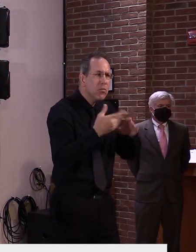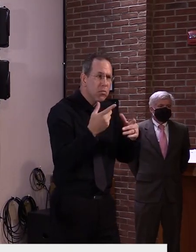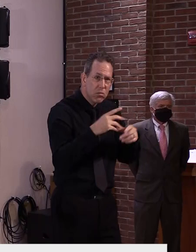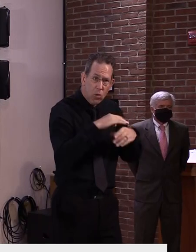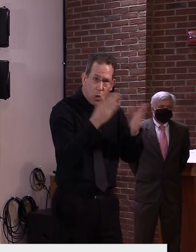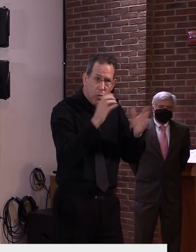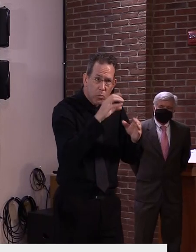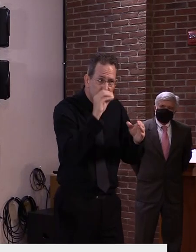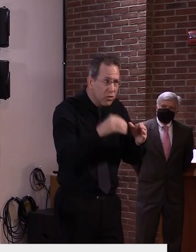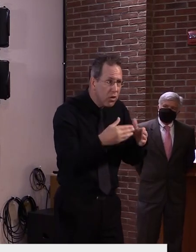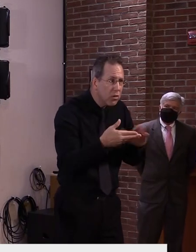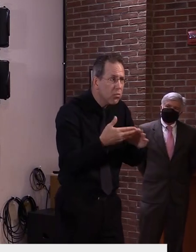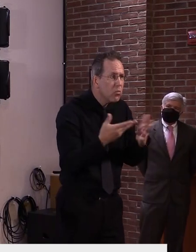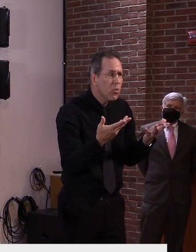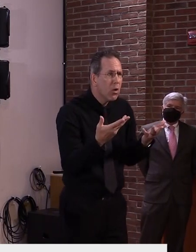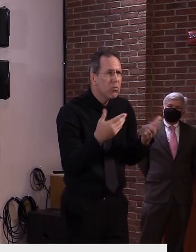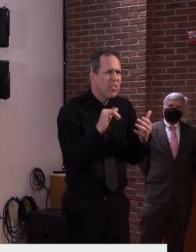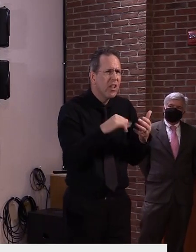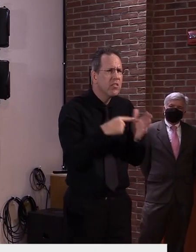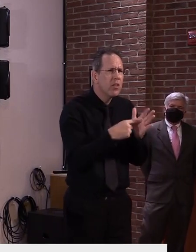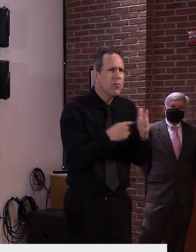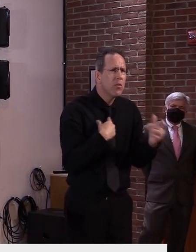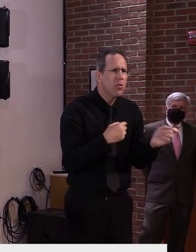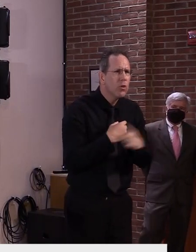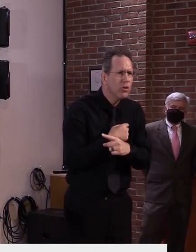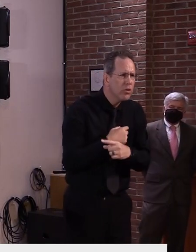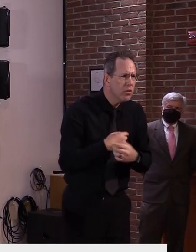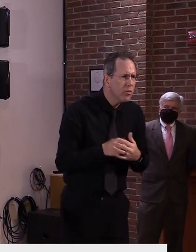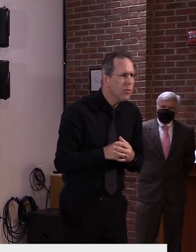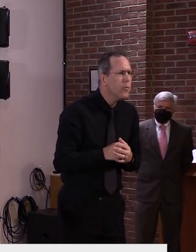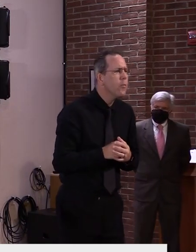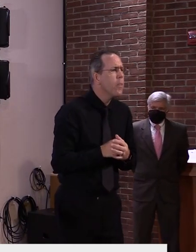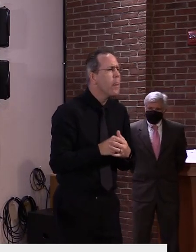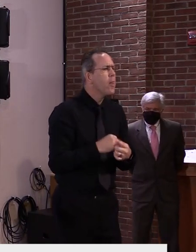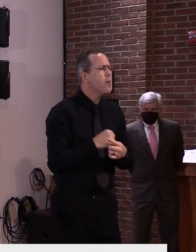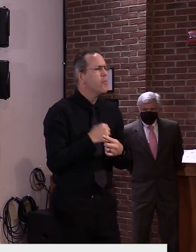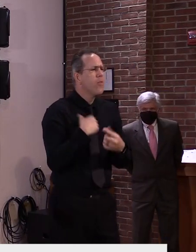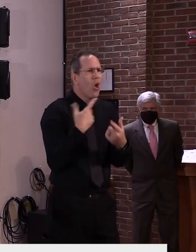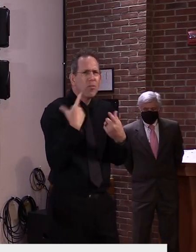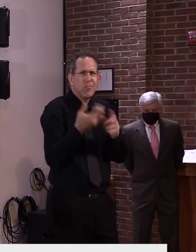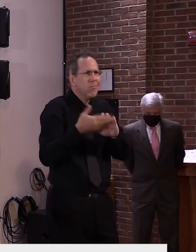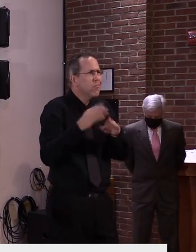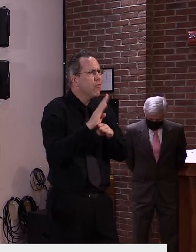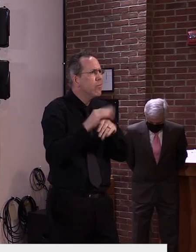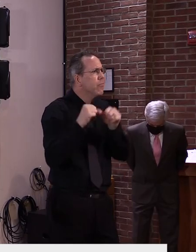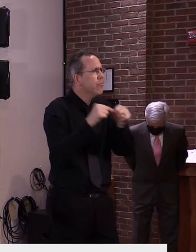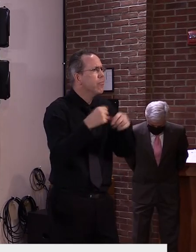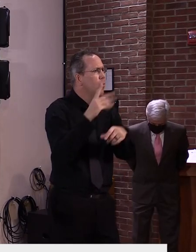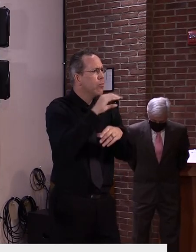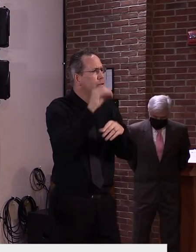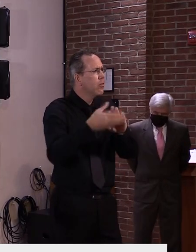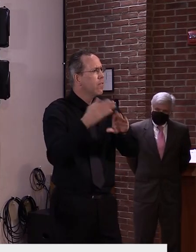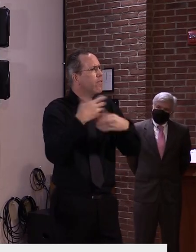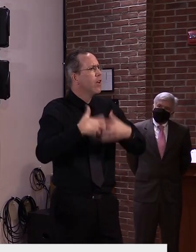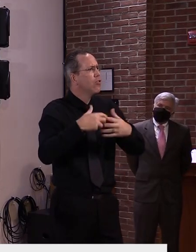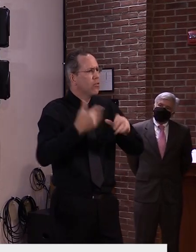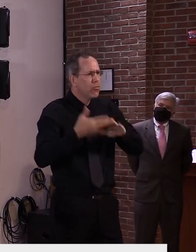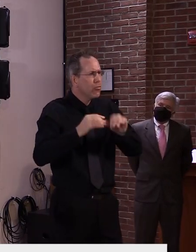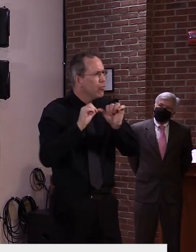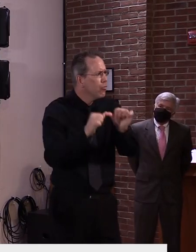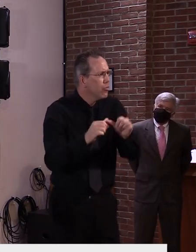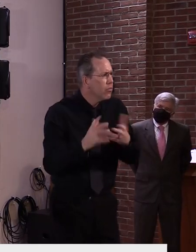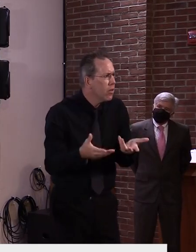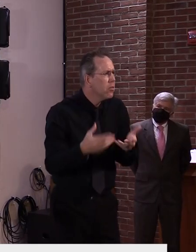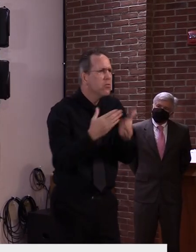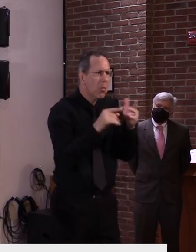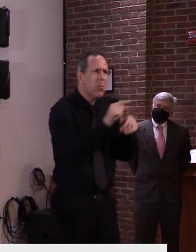manufacturing. There are jobs available, I believe, and they could continue to open up. But